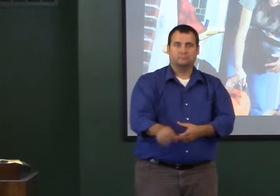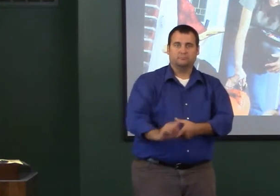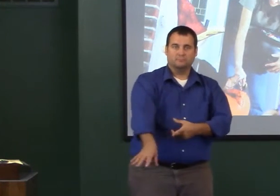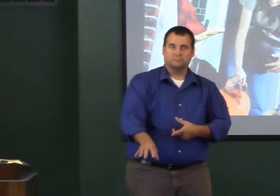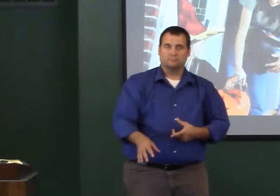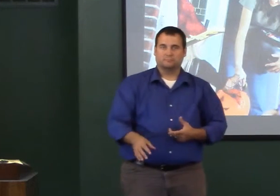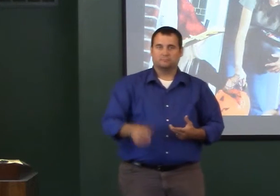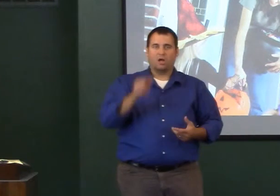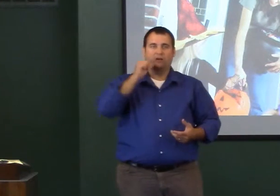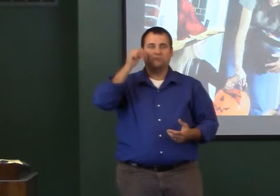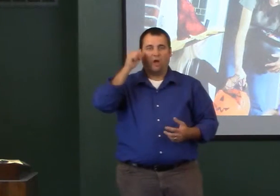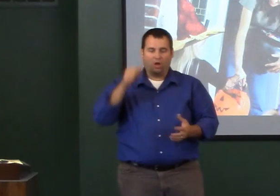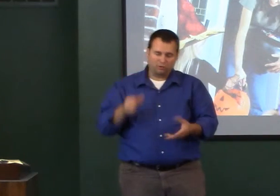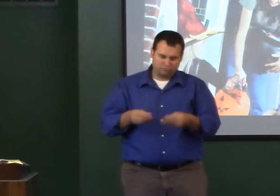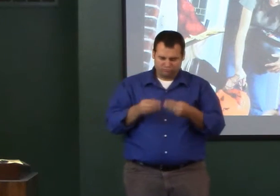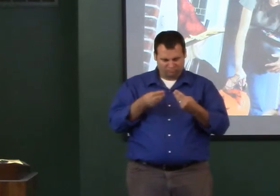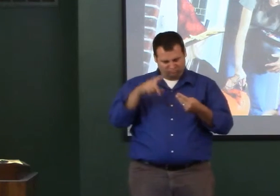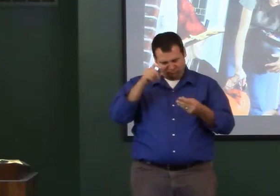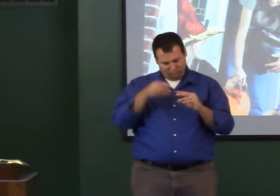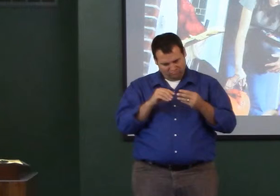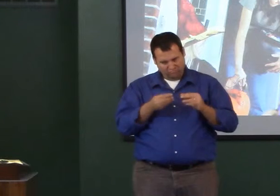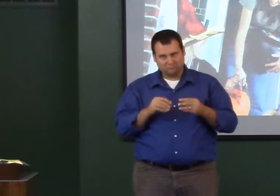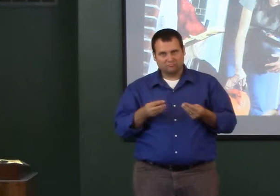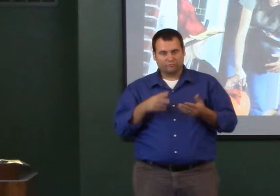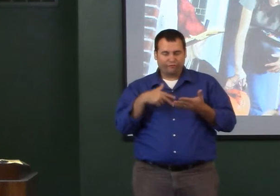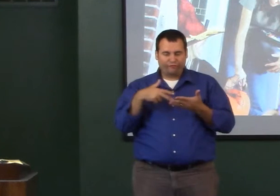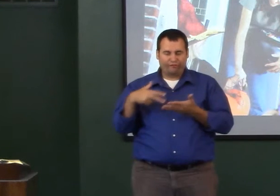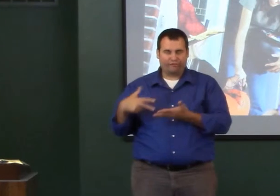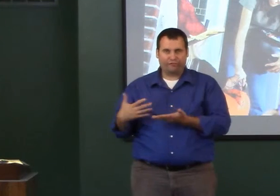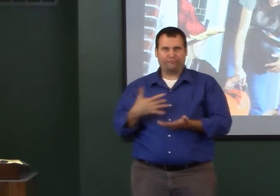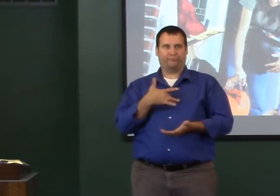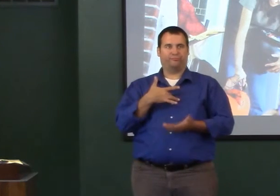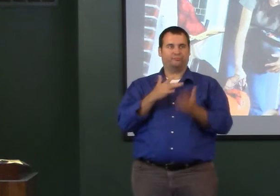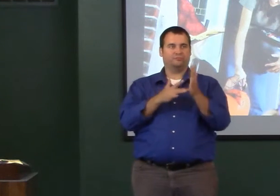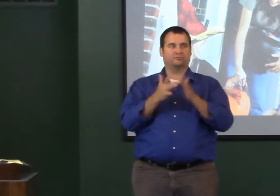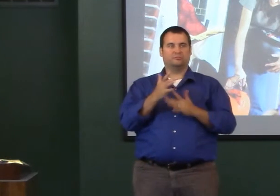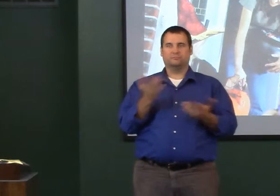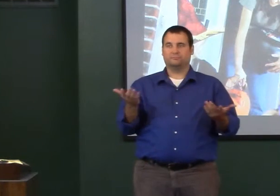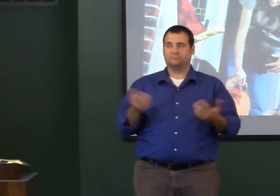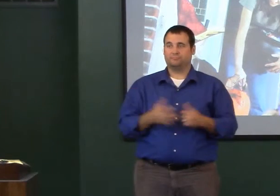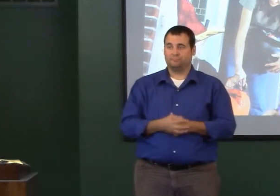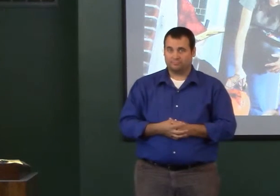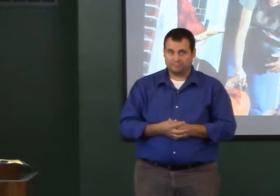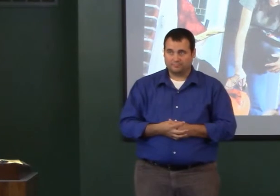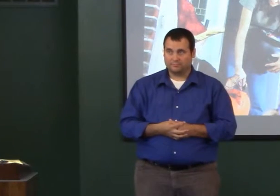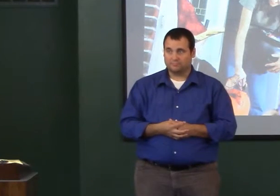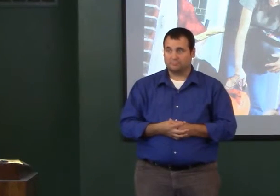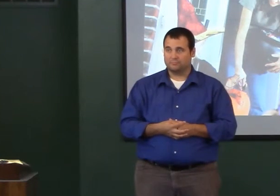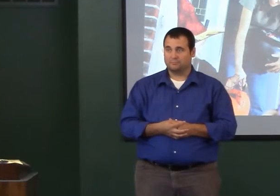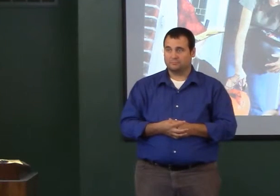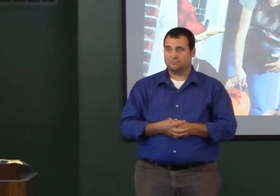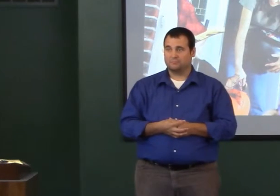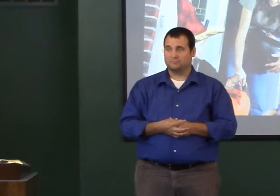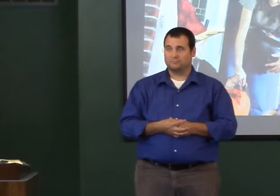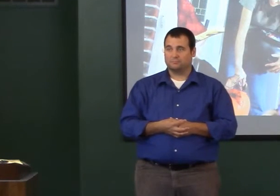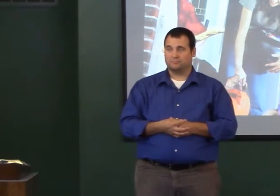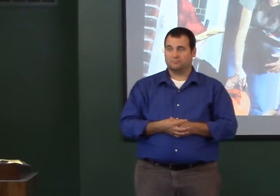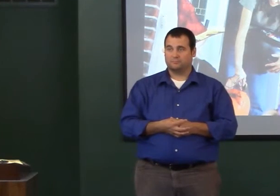and they will receive candy. So, you know, they will gonna read and they will feel Jesus.